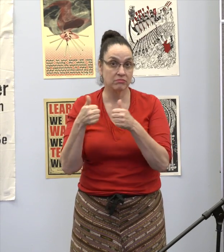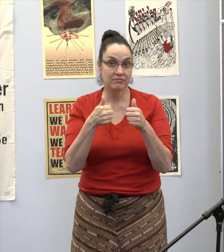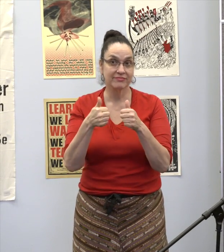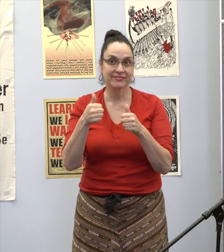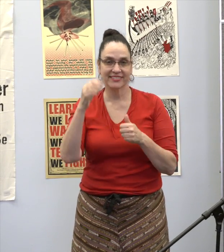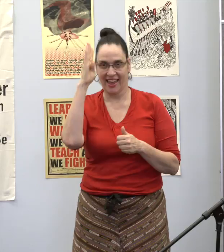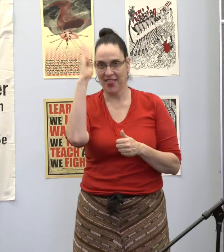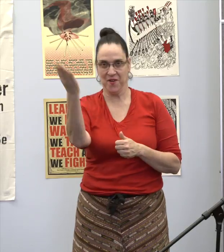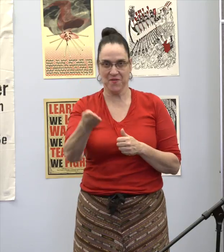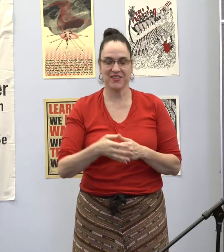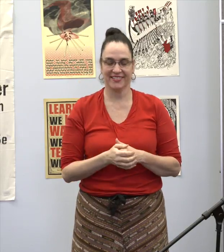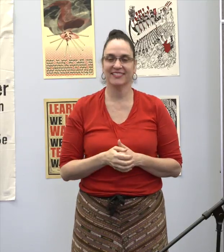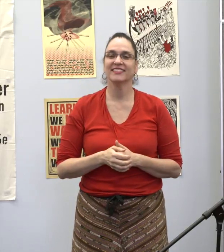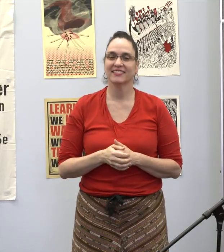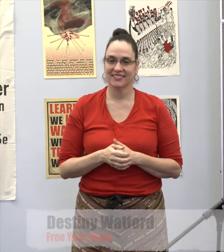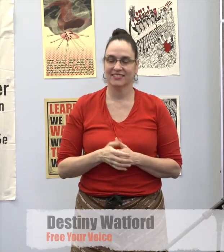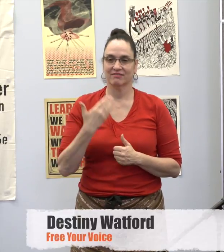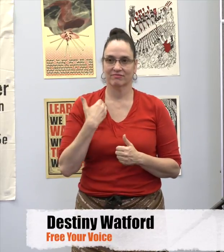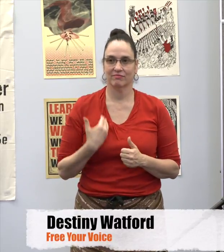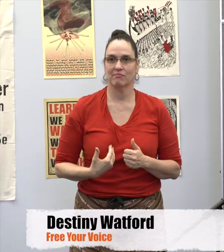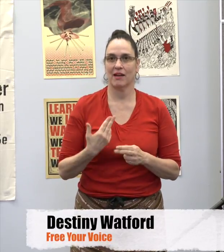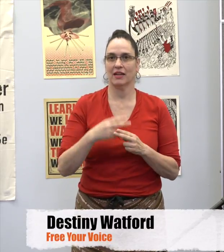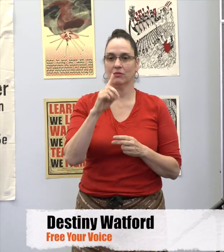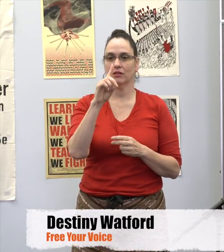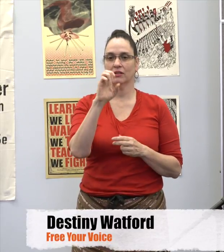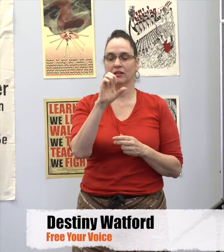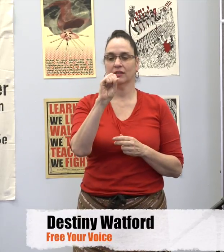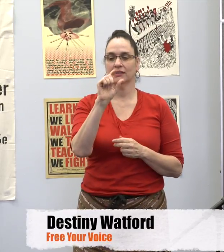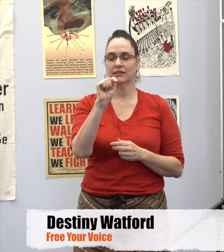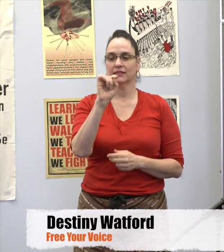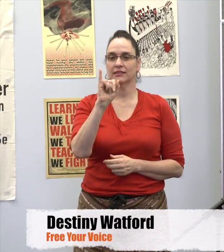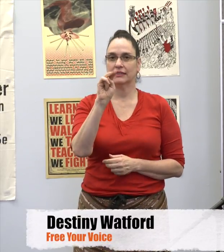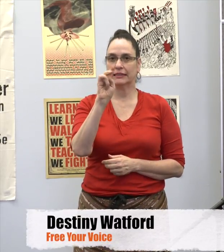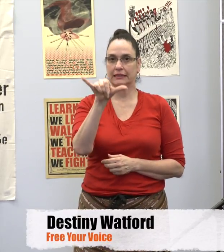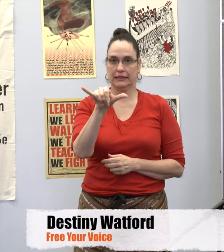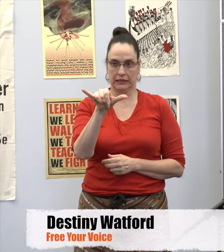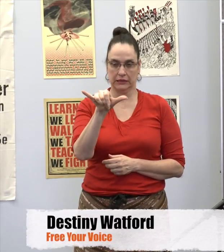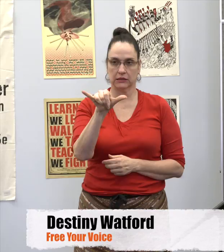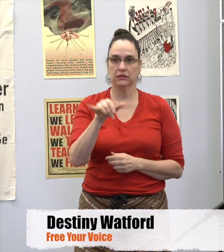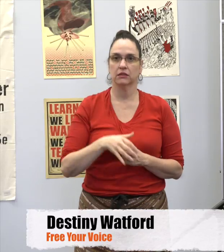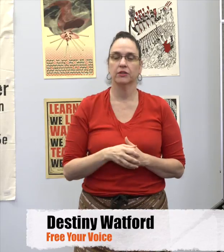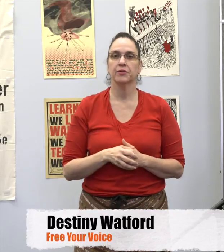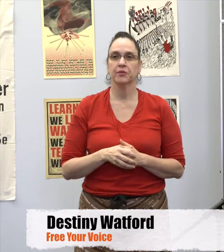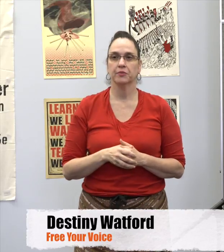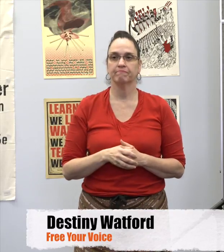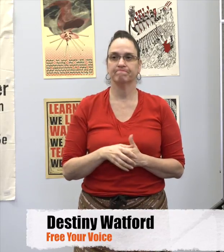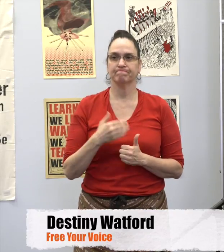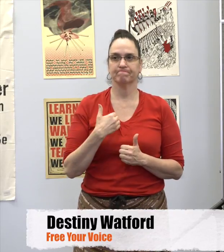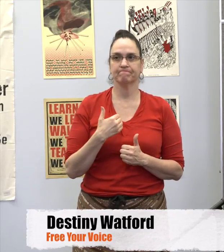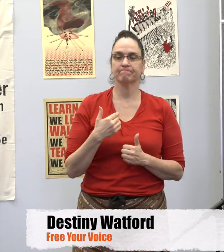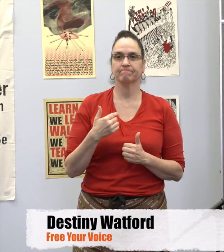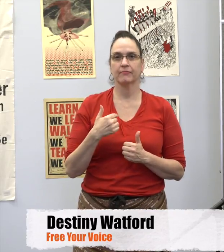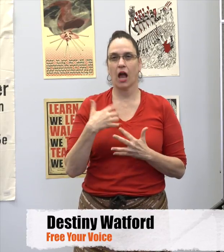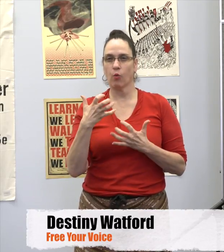Hello, okay. My name is Destiny, and I want to do